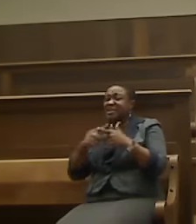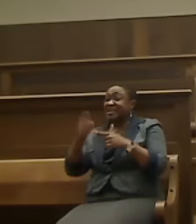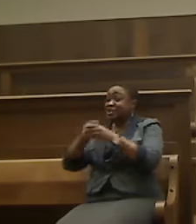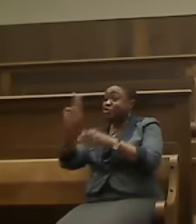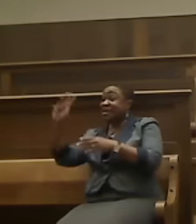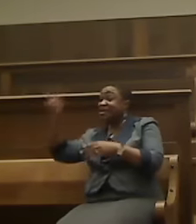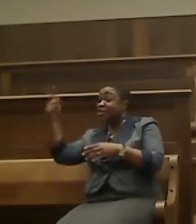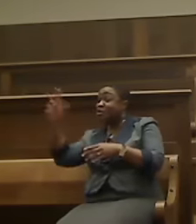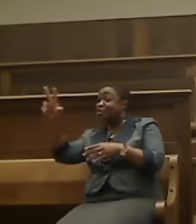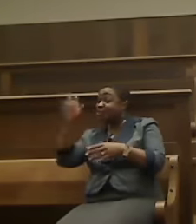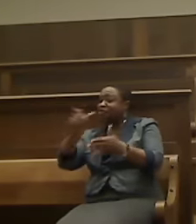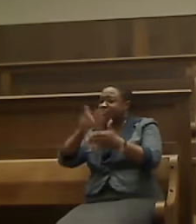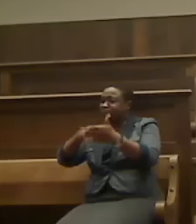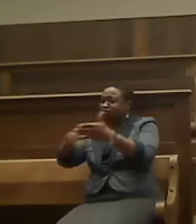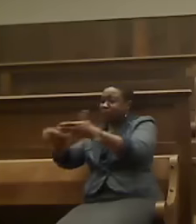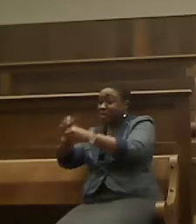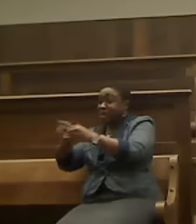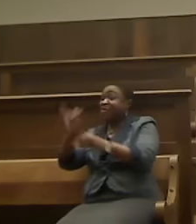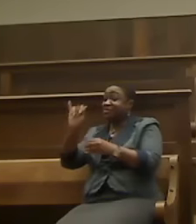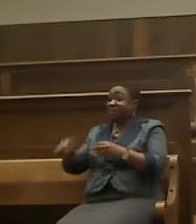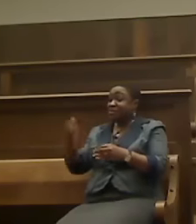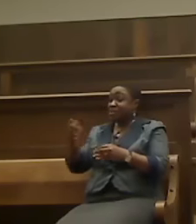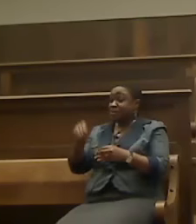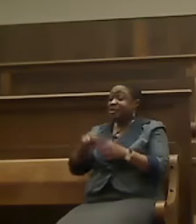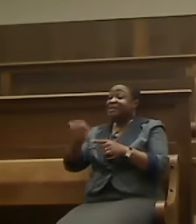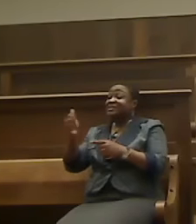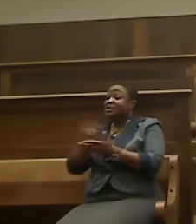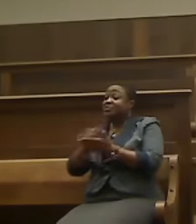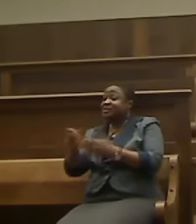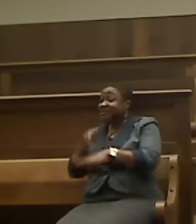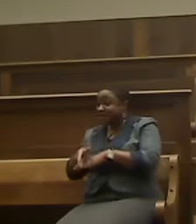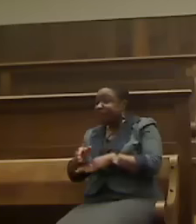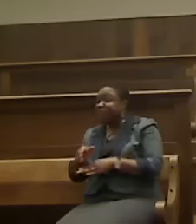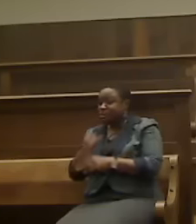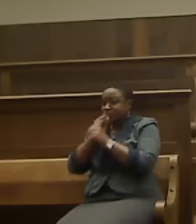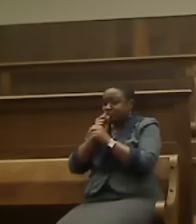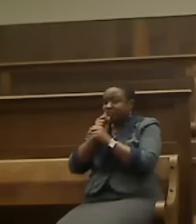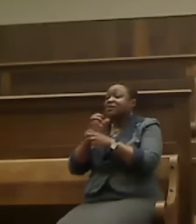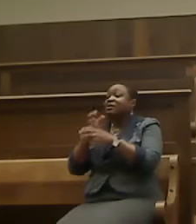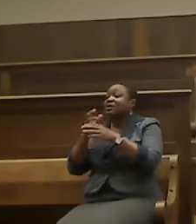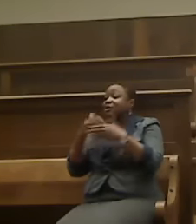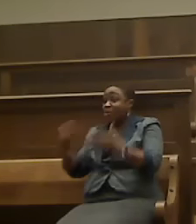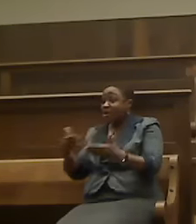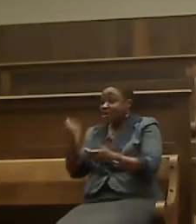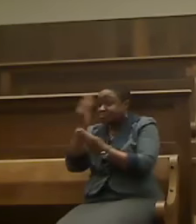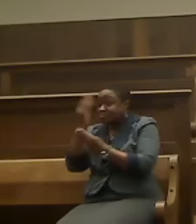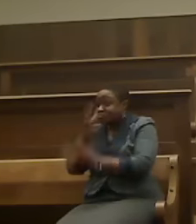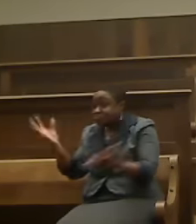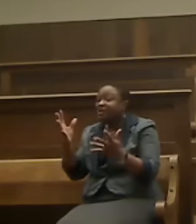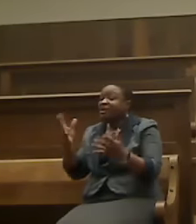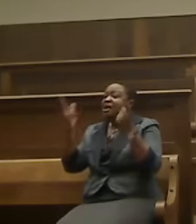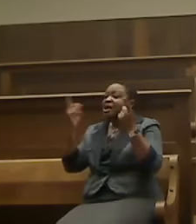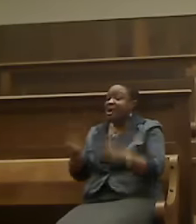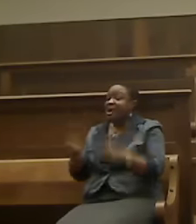alone. And 10 weeks after the gag order was lifted, the tipping point of consumer rejection